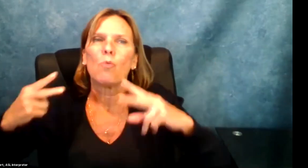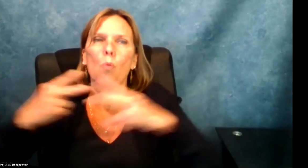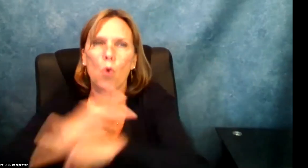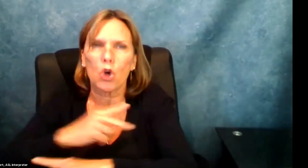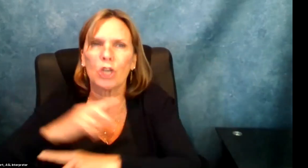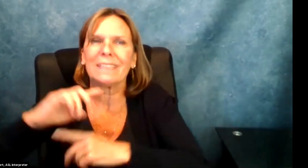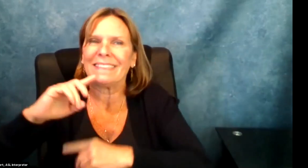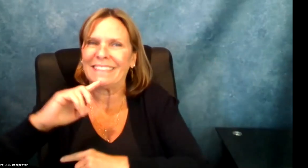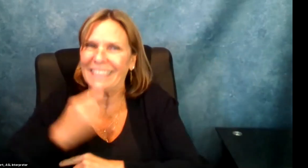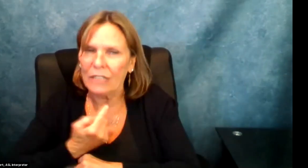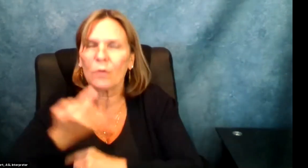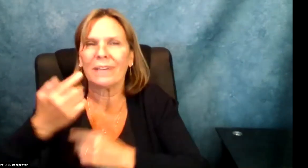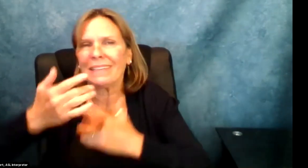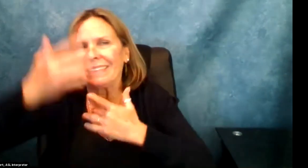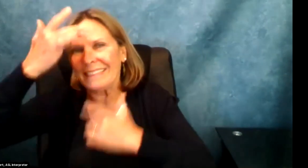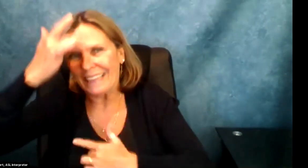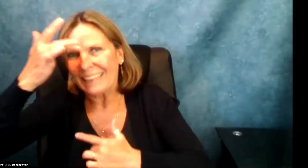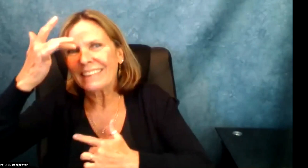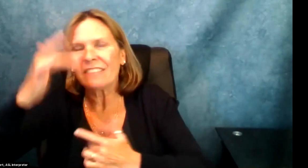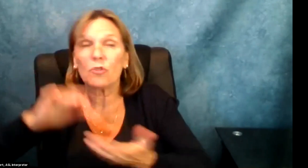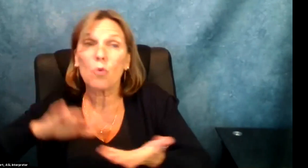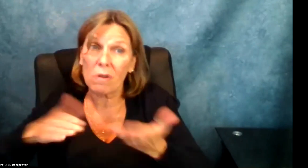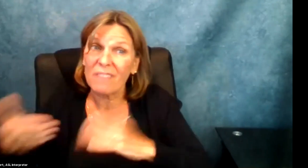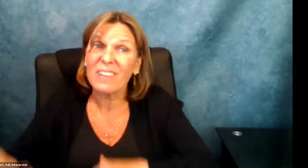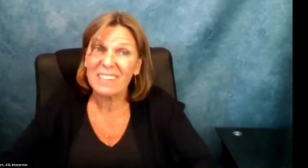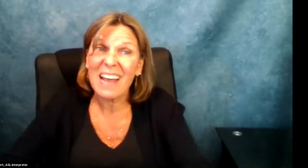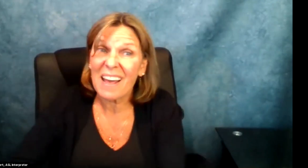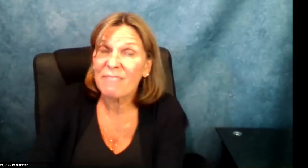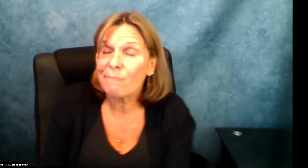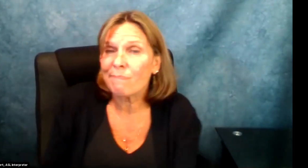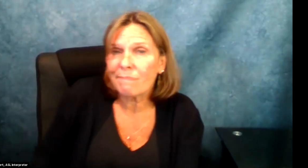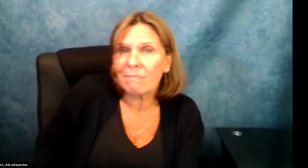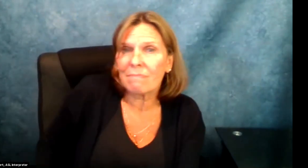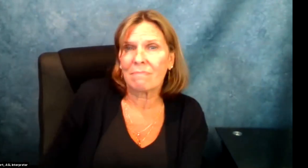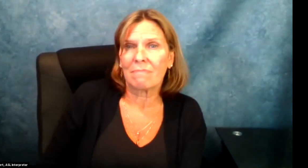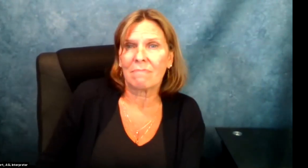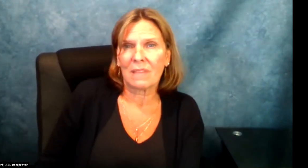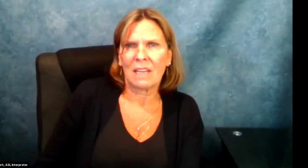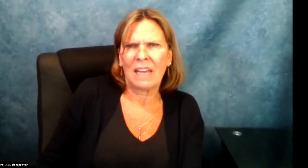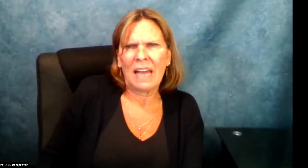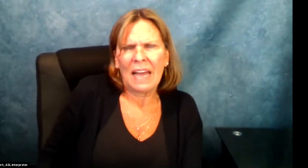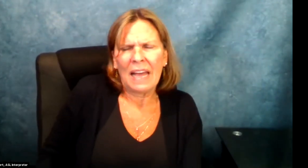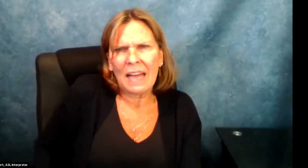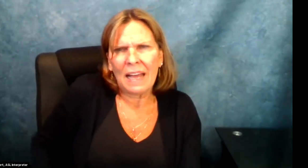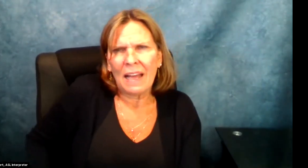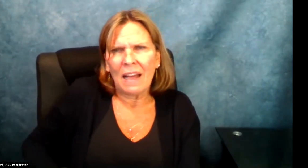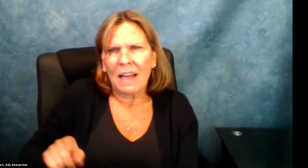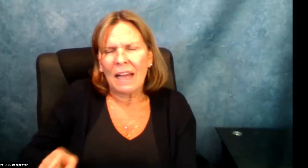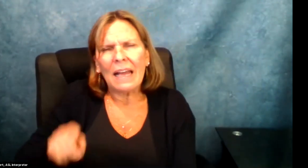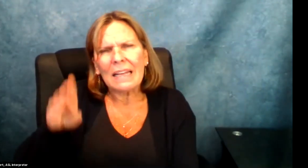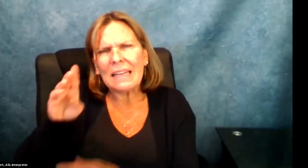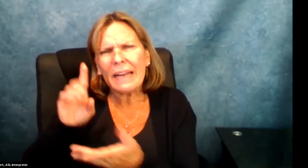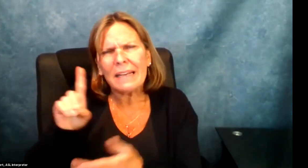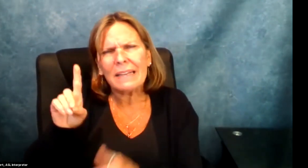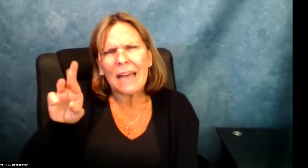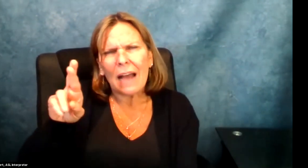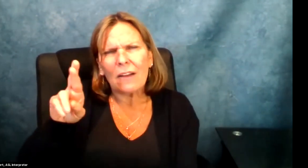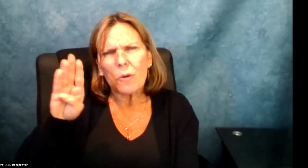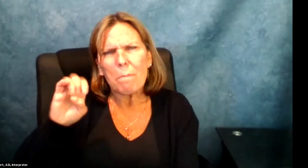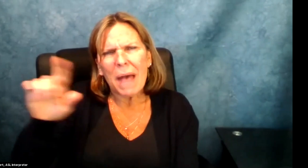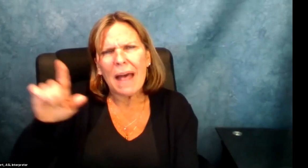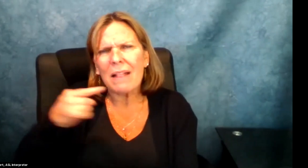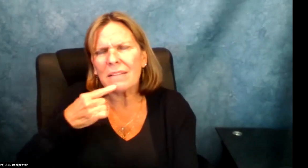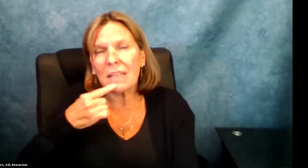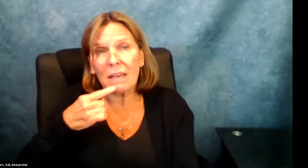it. I also do feel a lot of safety in what Dr. Bell was saying about vaccines being